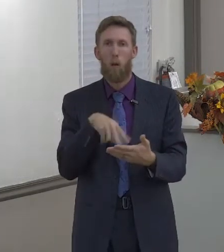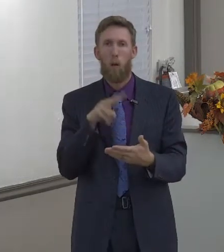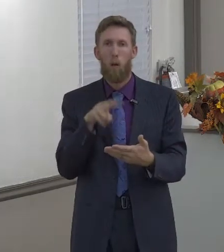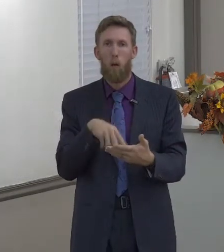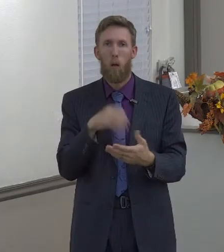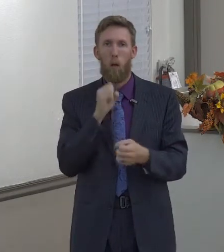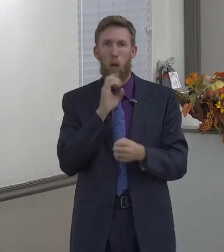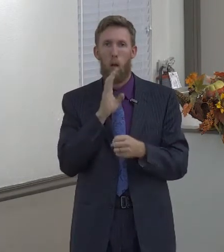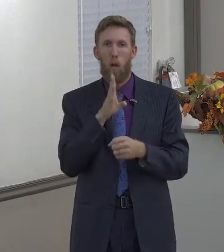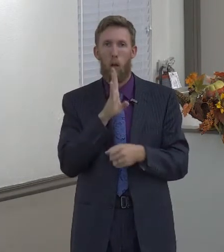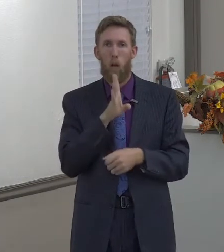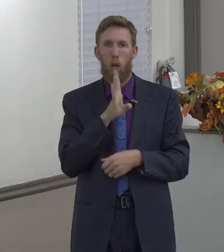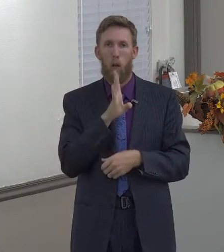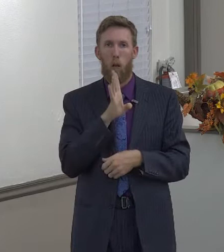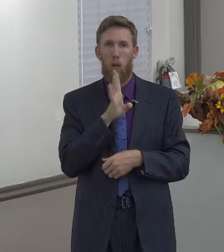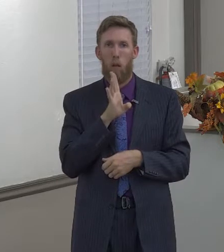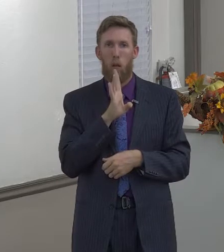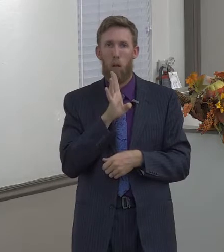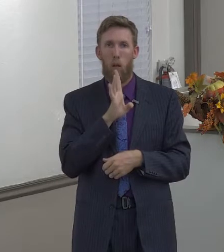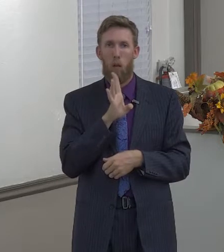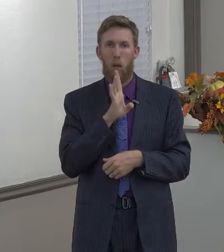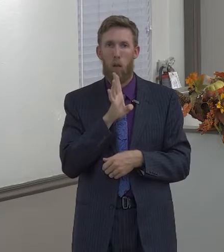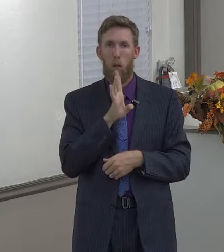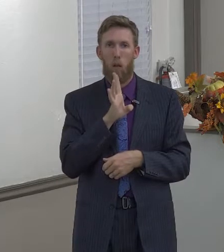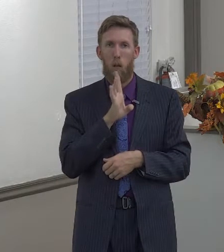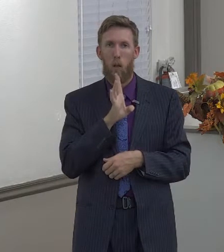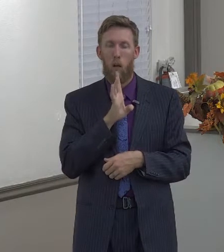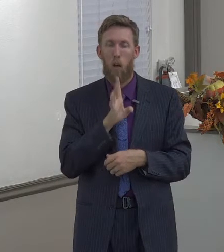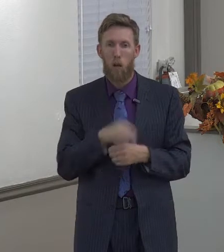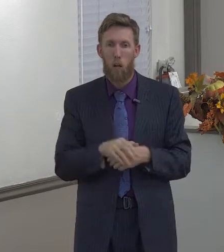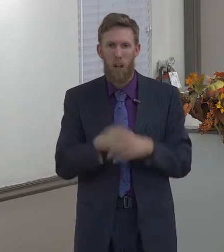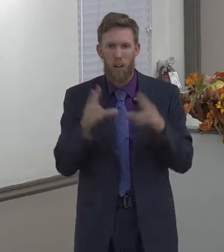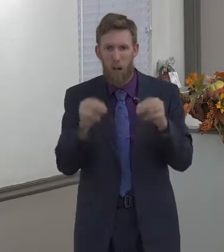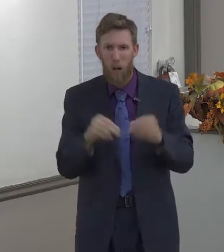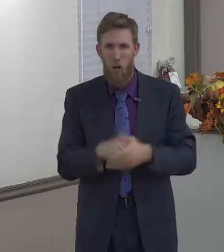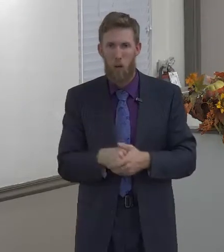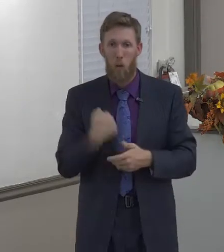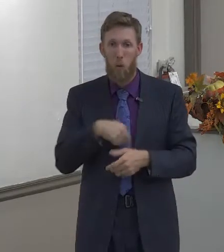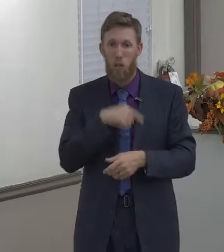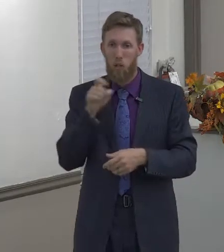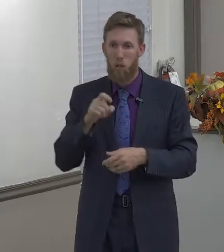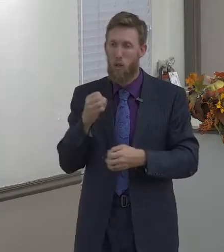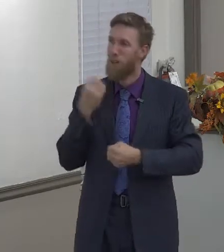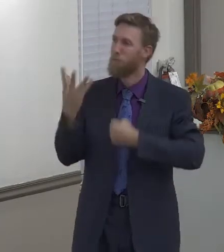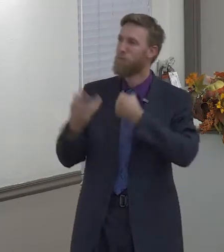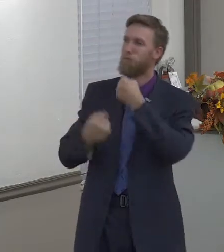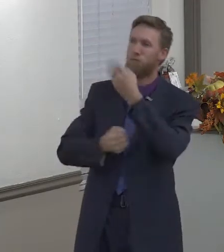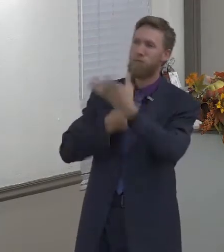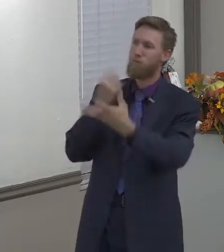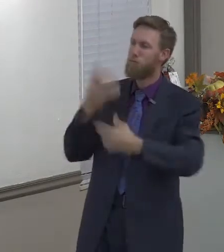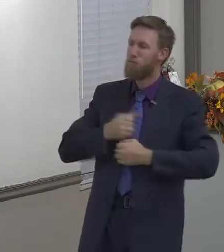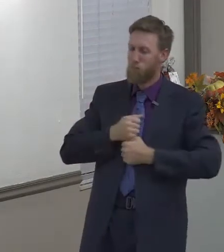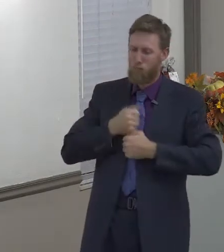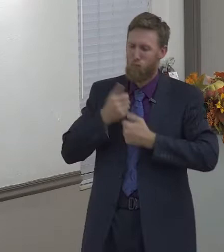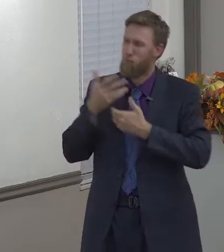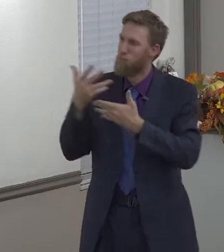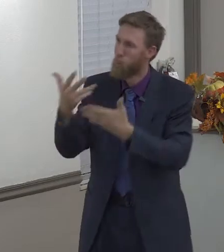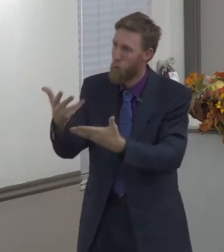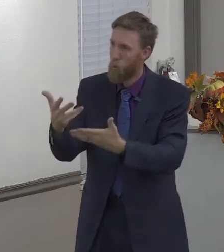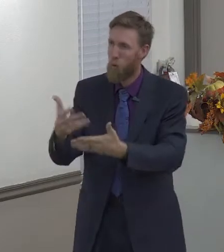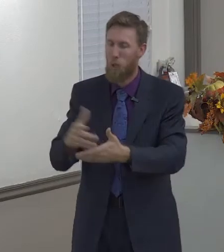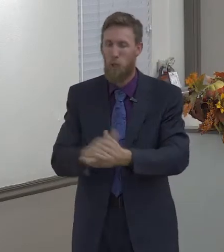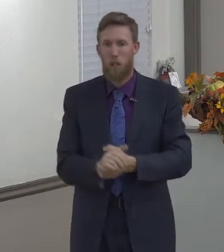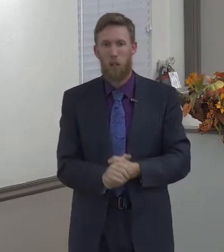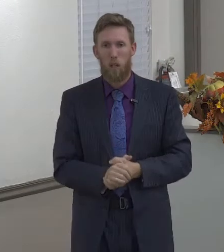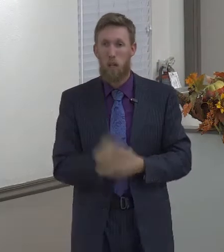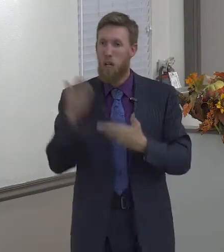Him to be here. He inhabits the praise of His people. Lastly, the Bible likens the church to the bride of